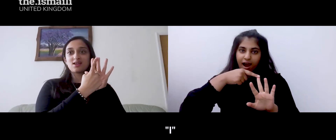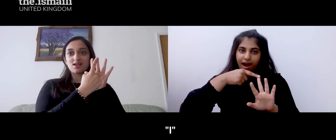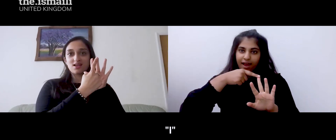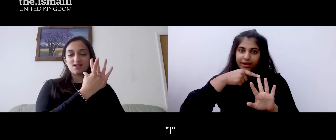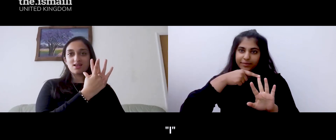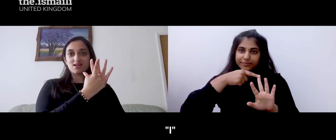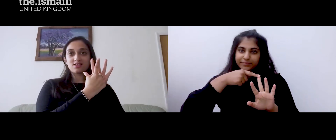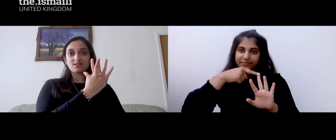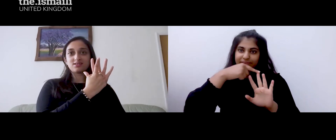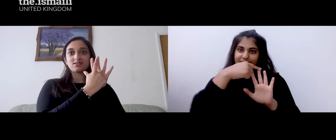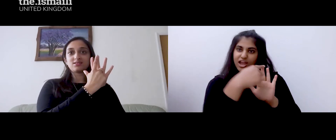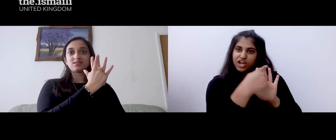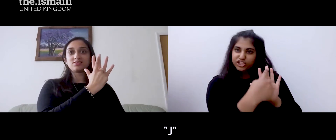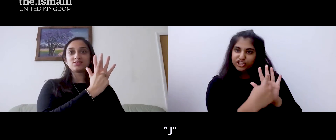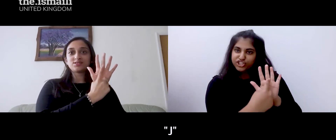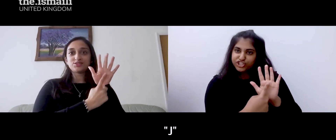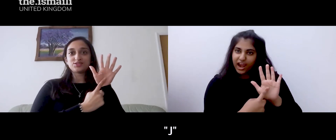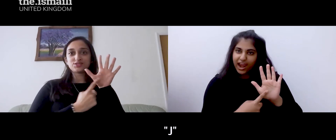I,